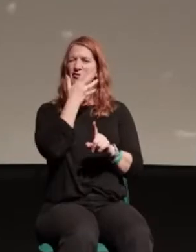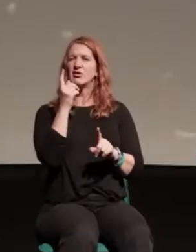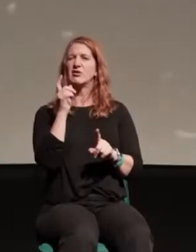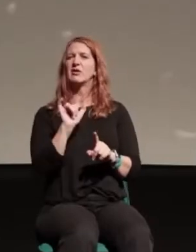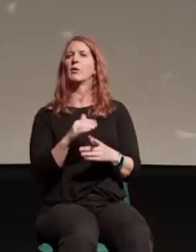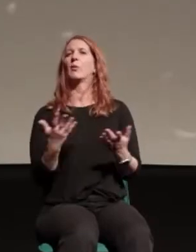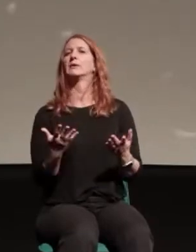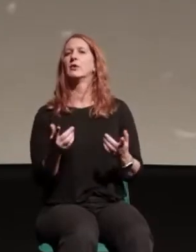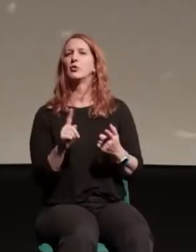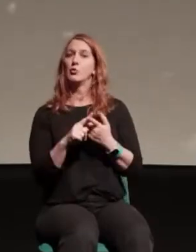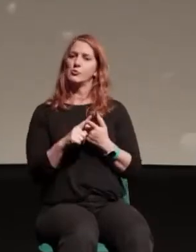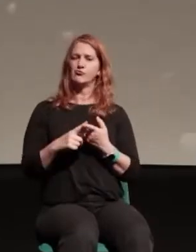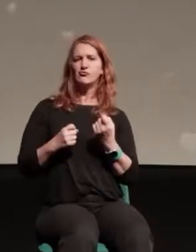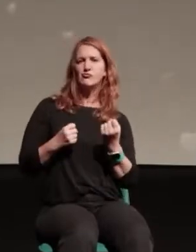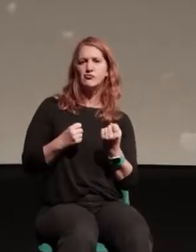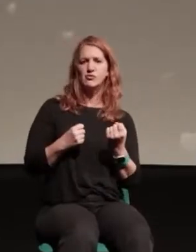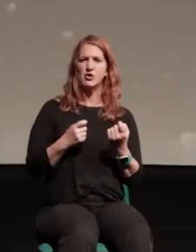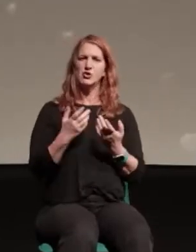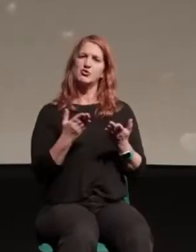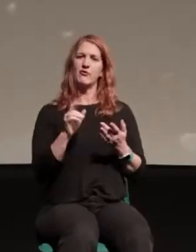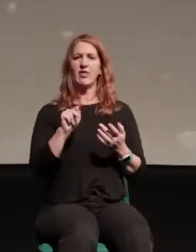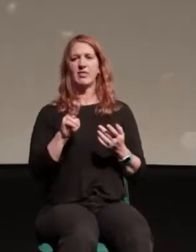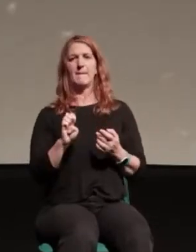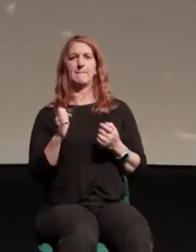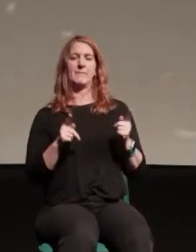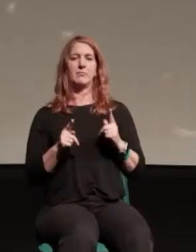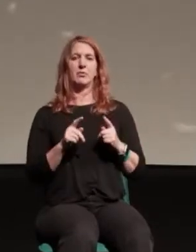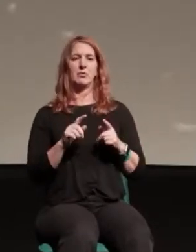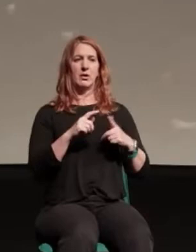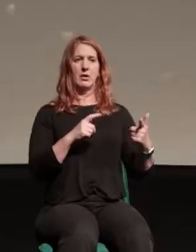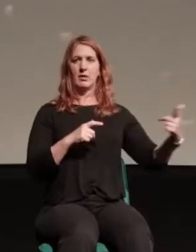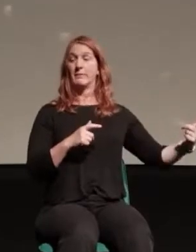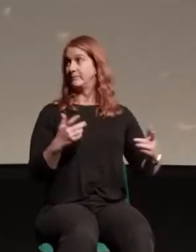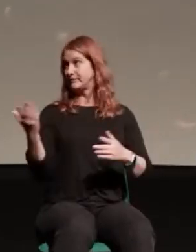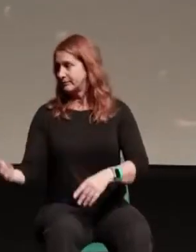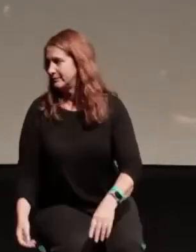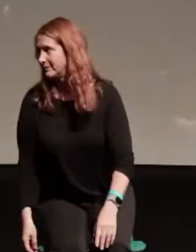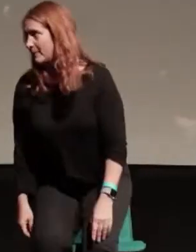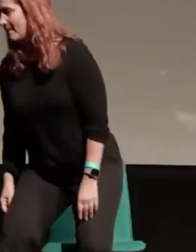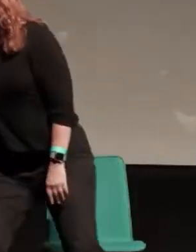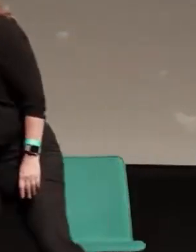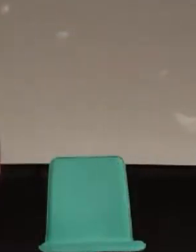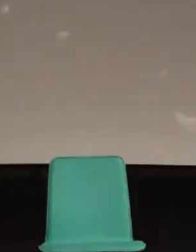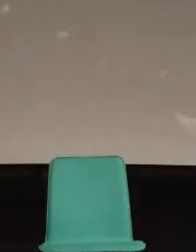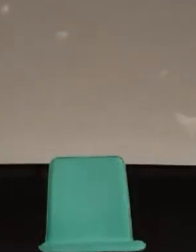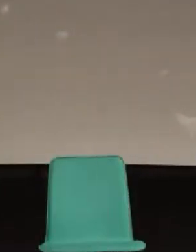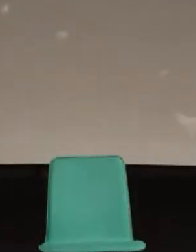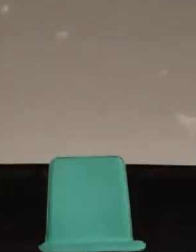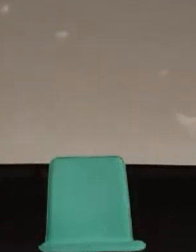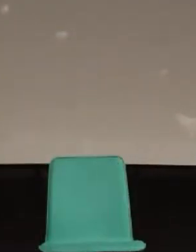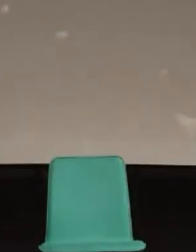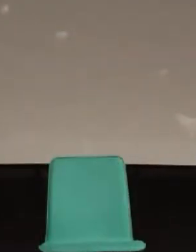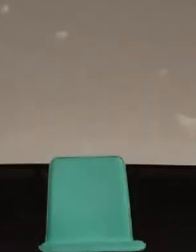it to really serve the people. Yeah, okay, Wendy wants to do that, and then Talia next. Yeah, I'd love to just jump in. From as